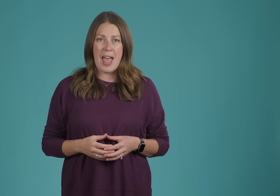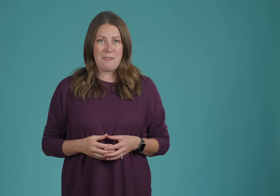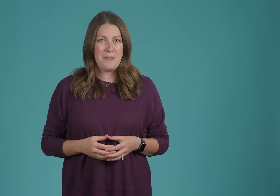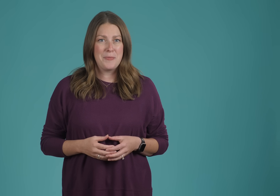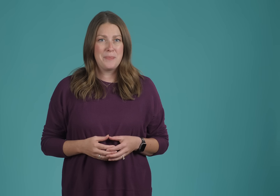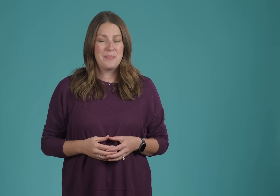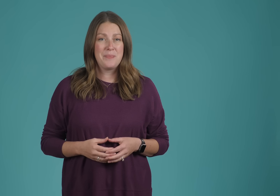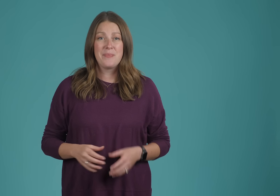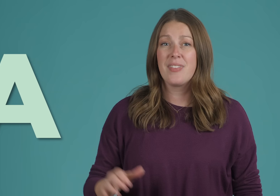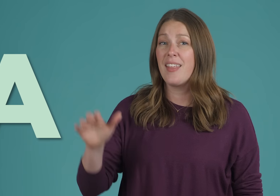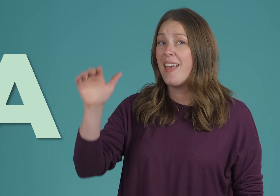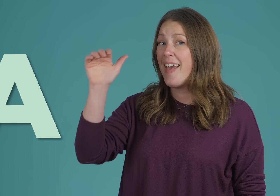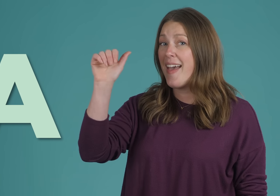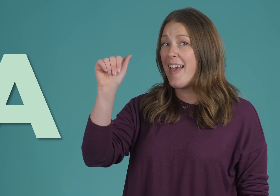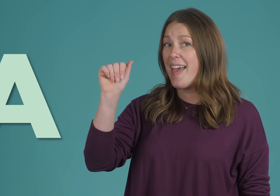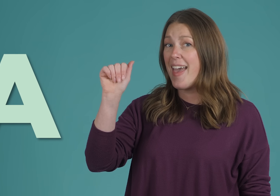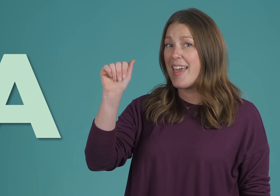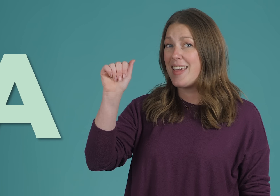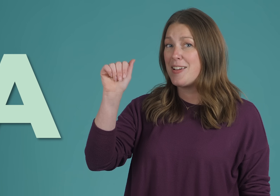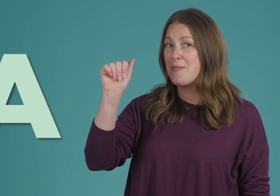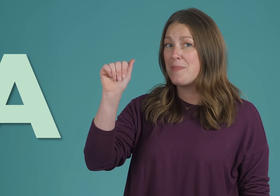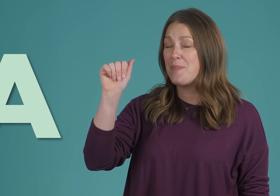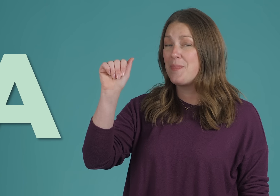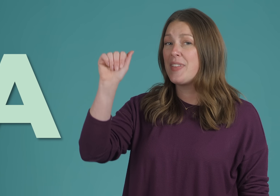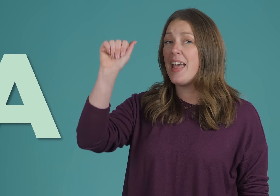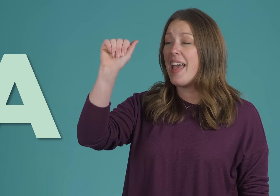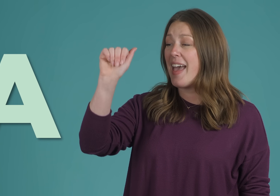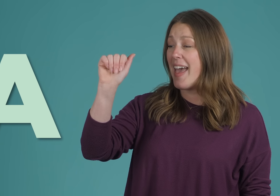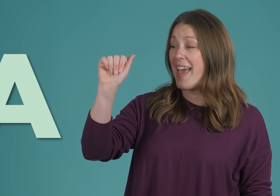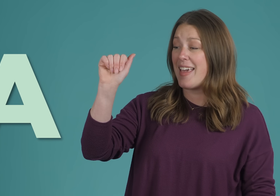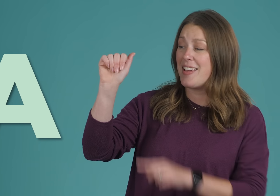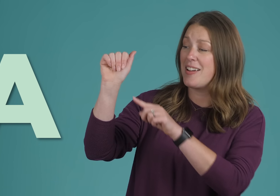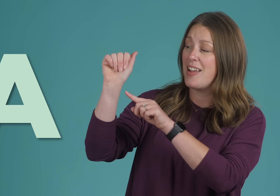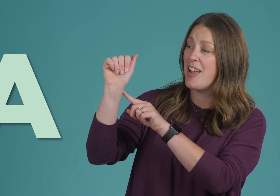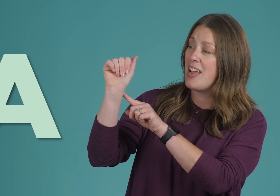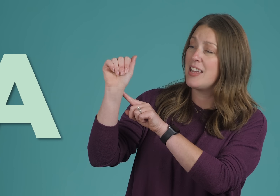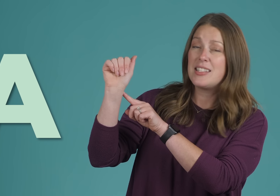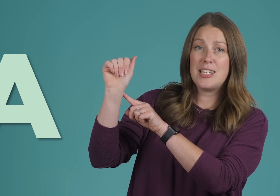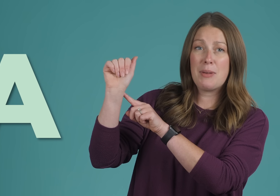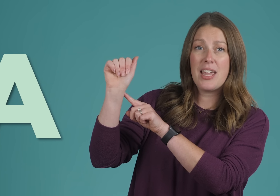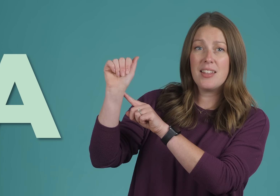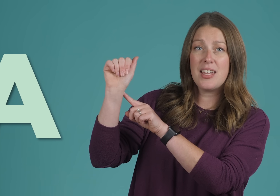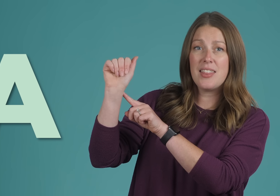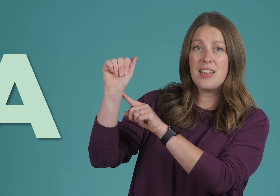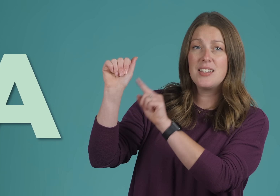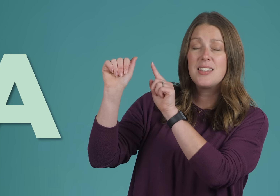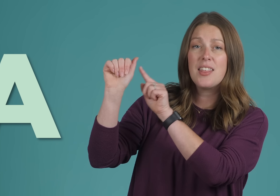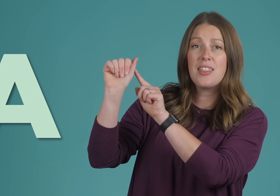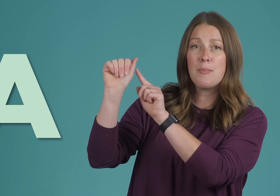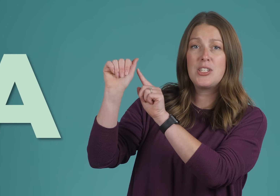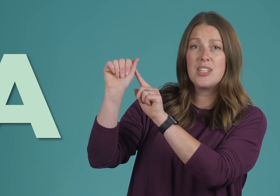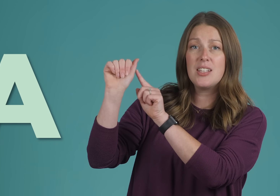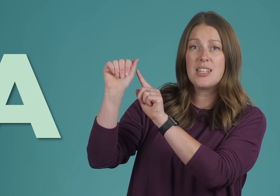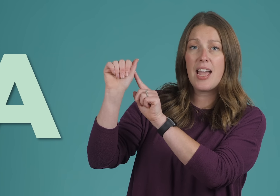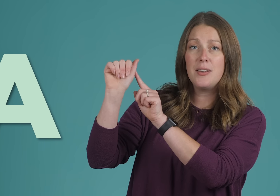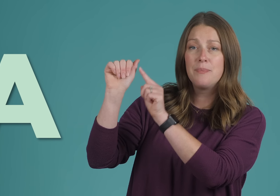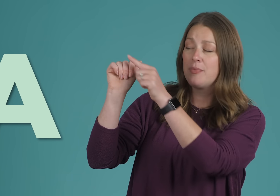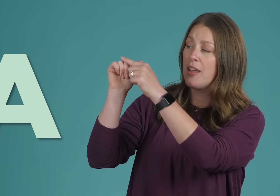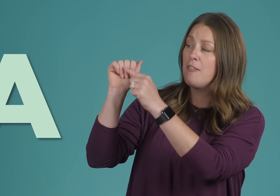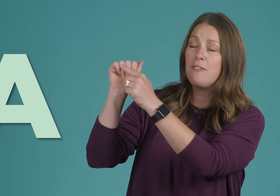F. A. A. See my hand like this? The thumb is to the side,